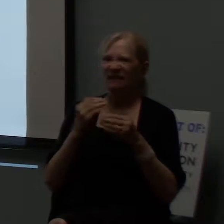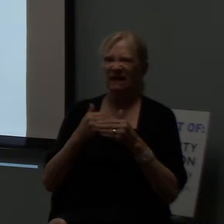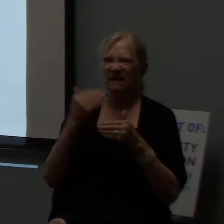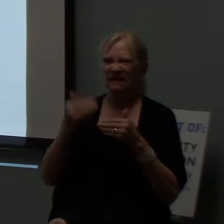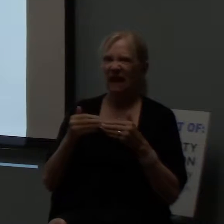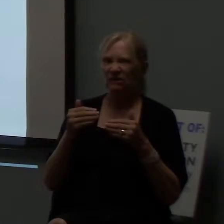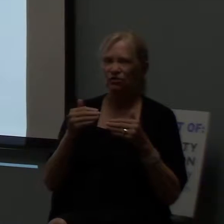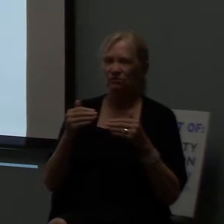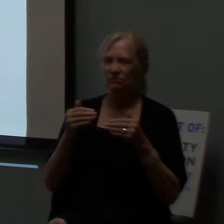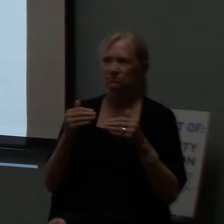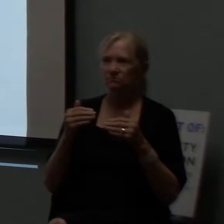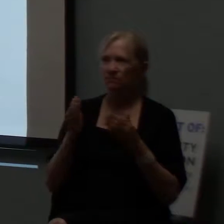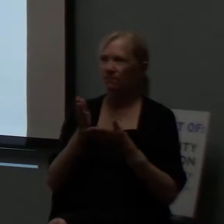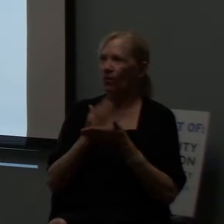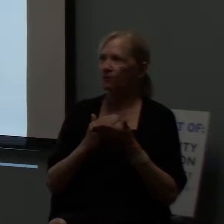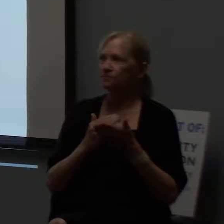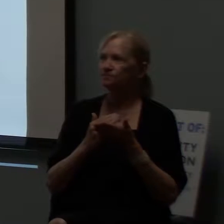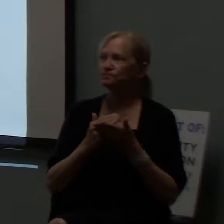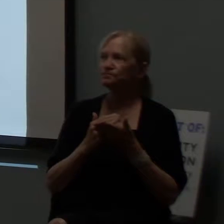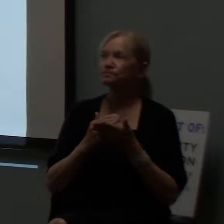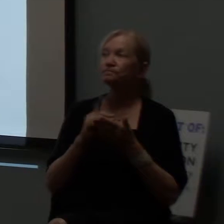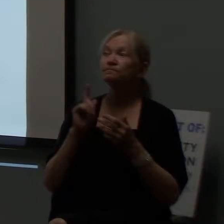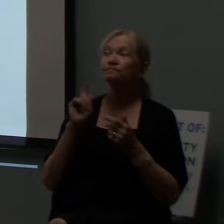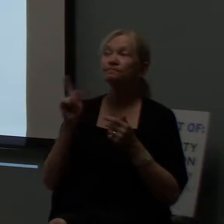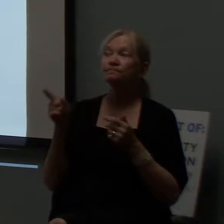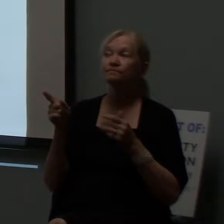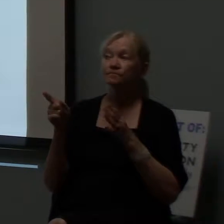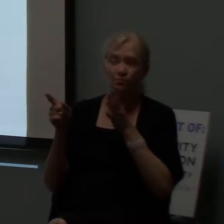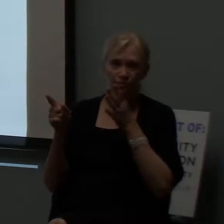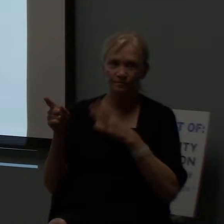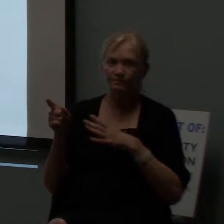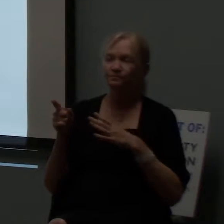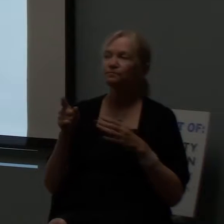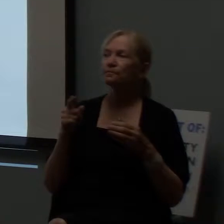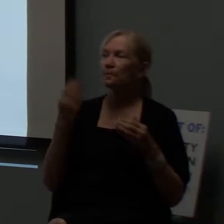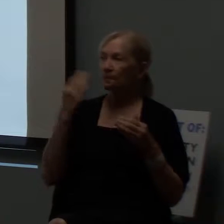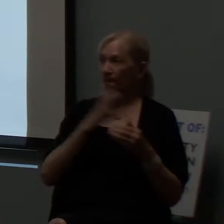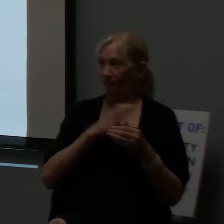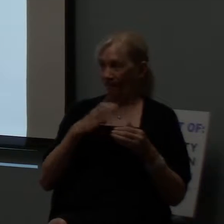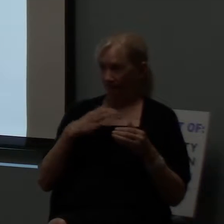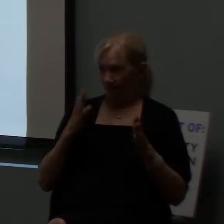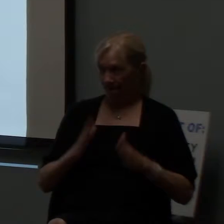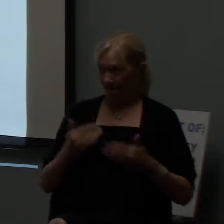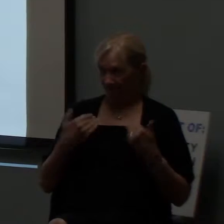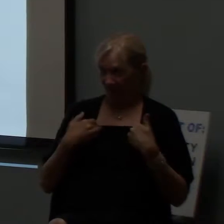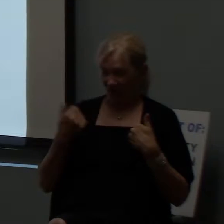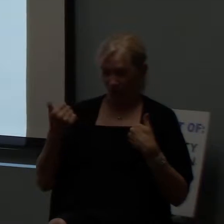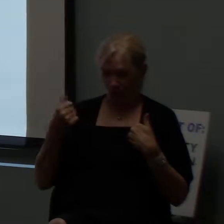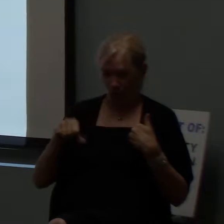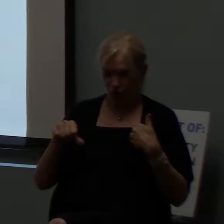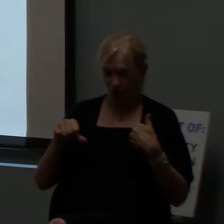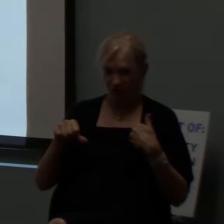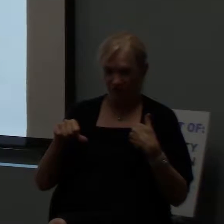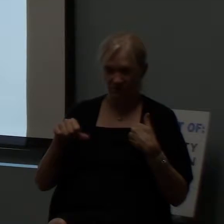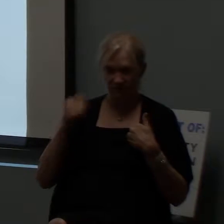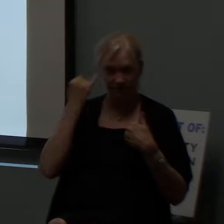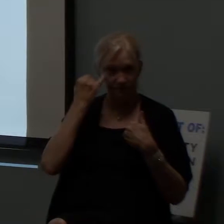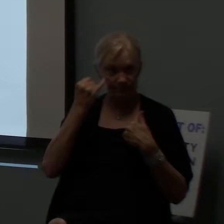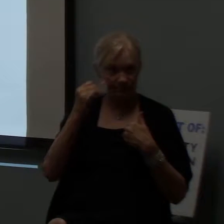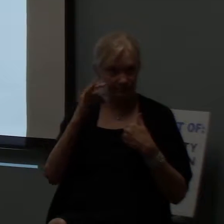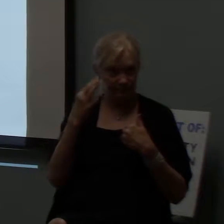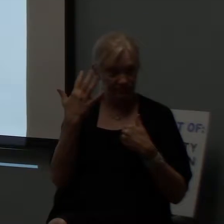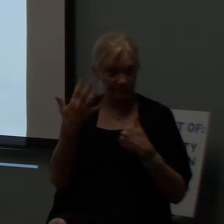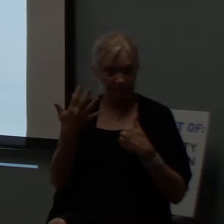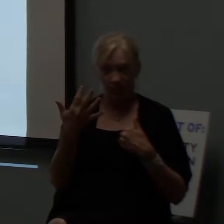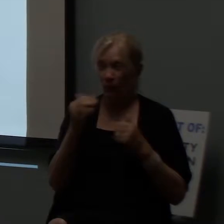options. So I know that the commissioners have rejected putting 5 commissioners on the ballot in the past.